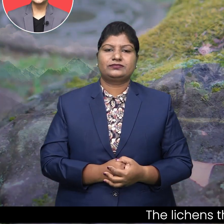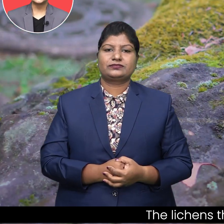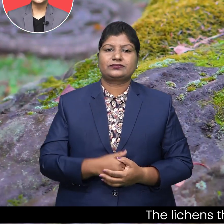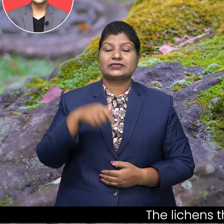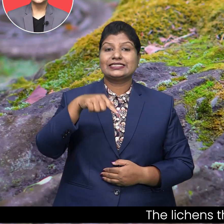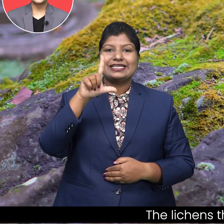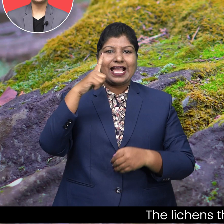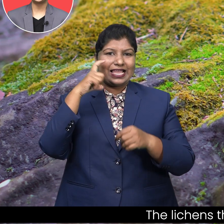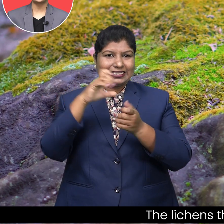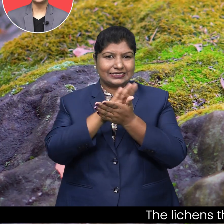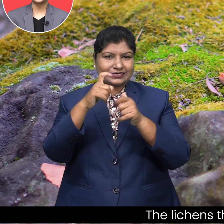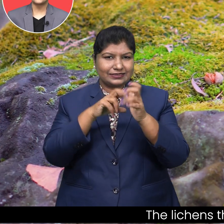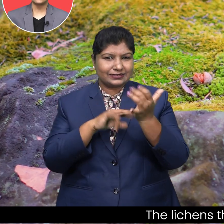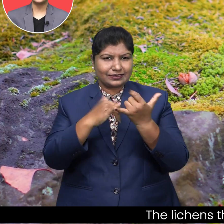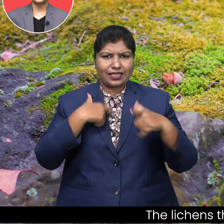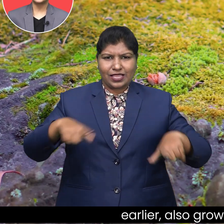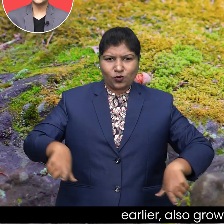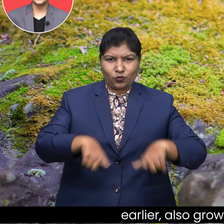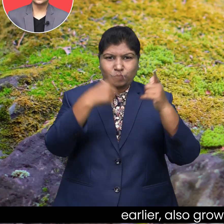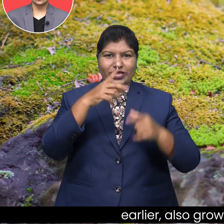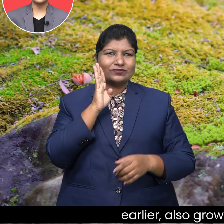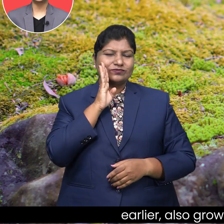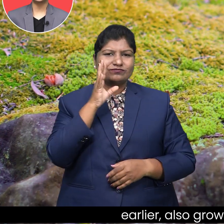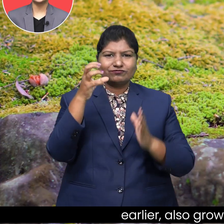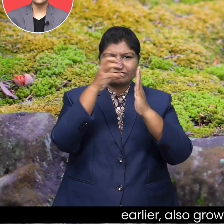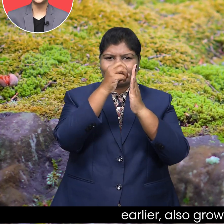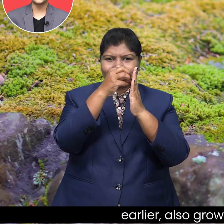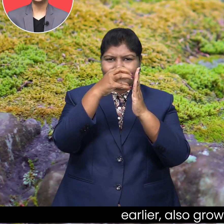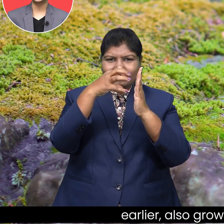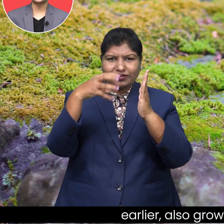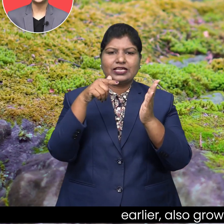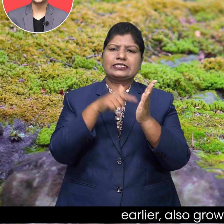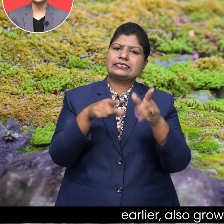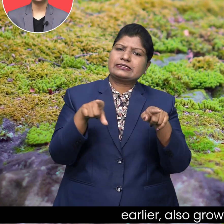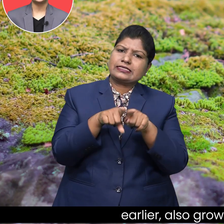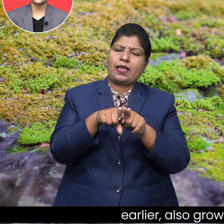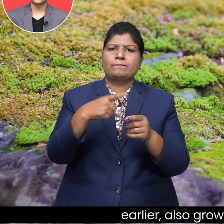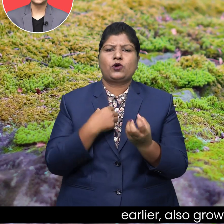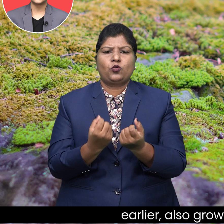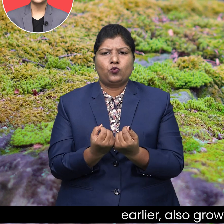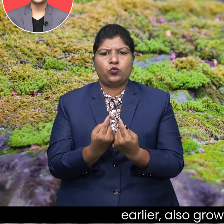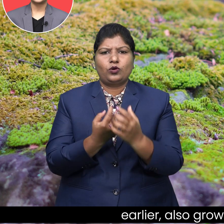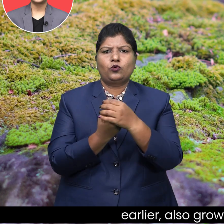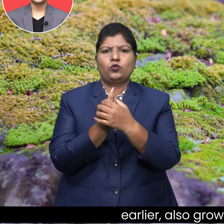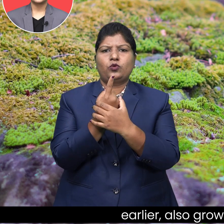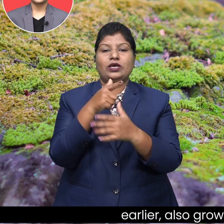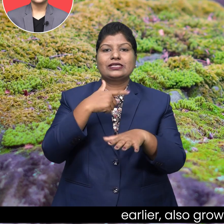The lichens that we talked about earlier also grow on the surface of rocks.